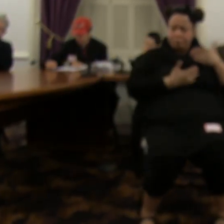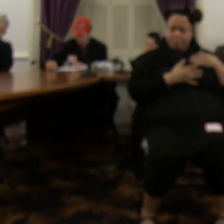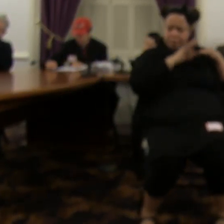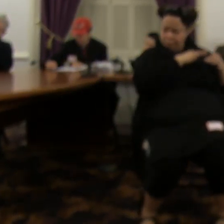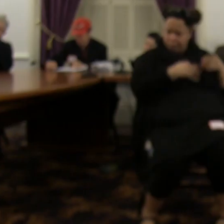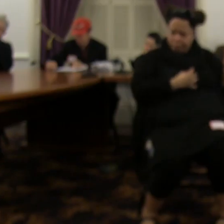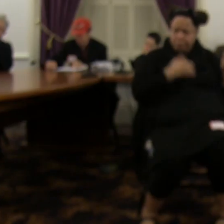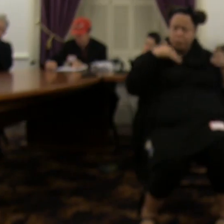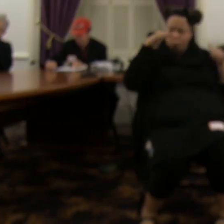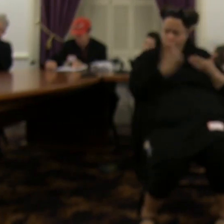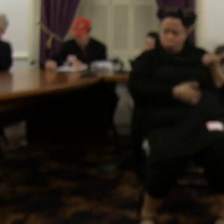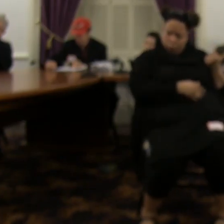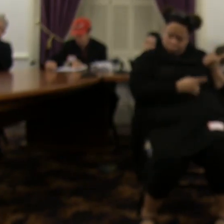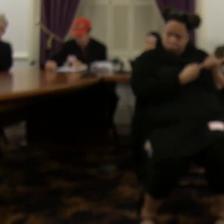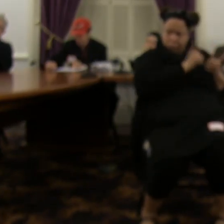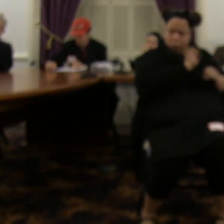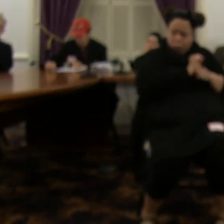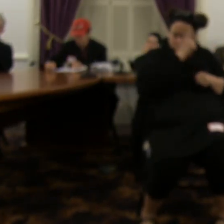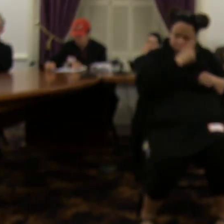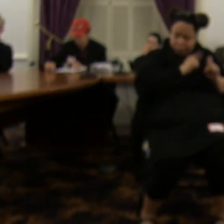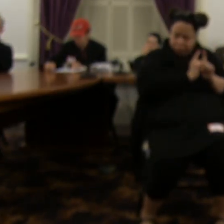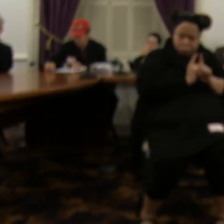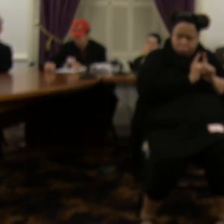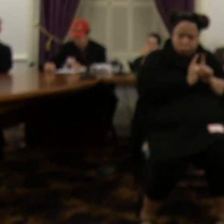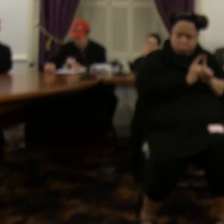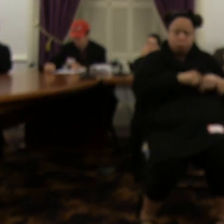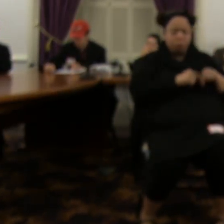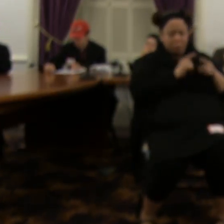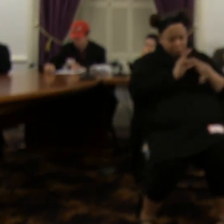I'll be around, I can help make introductions, other